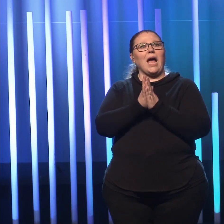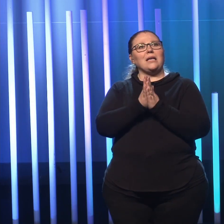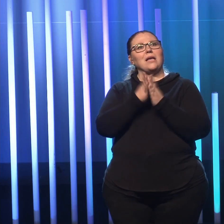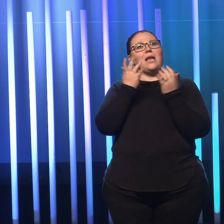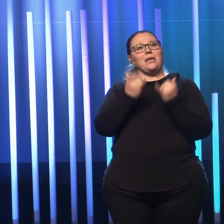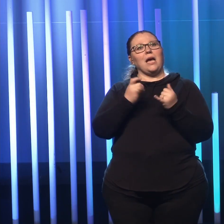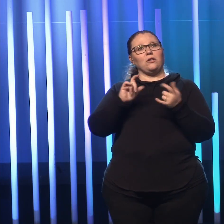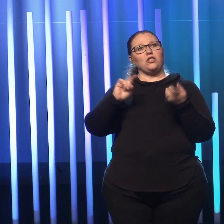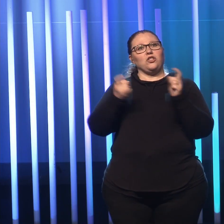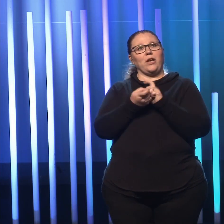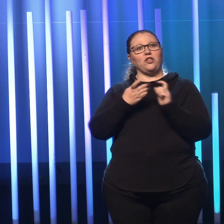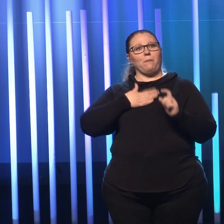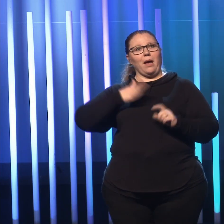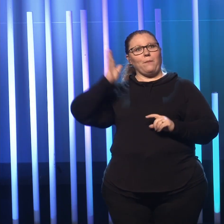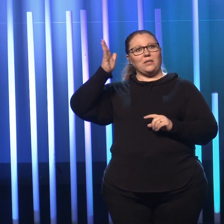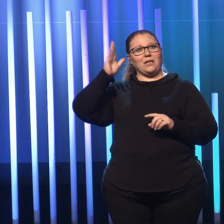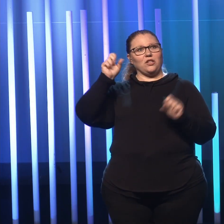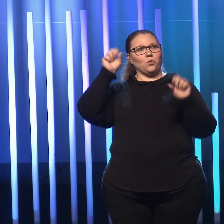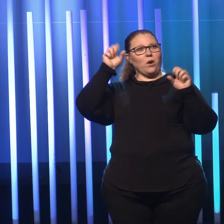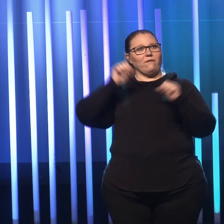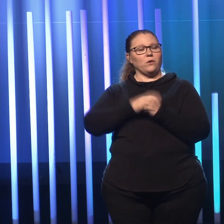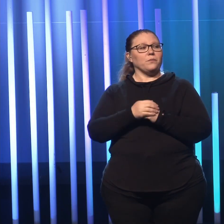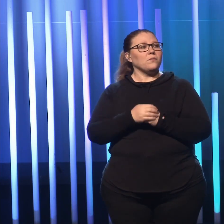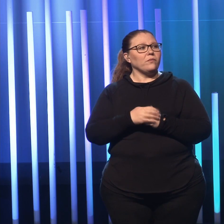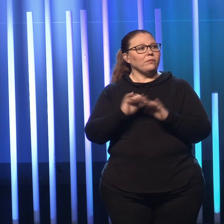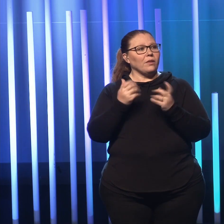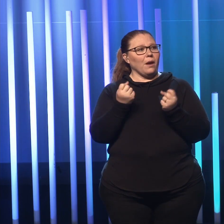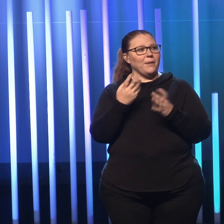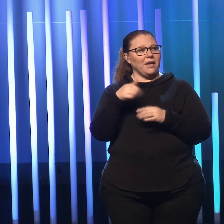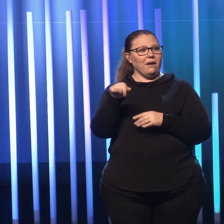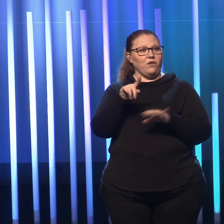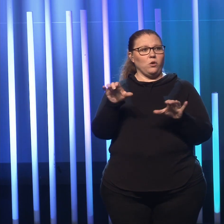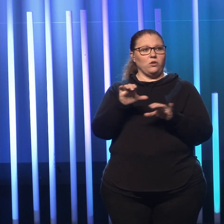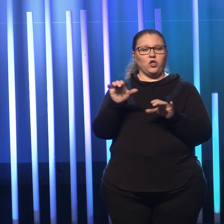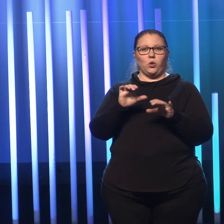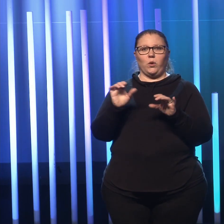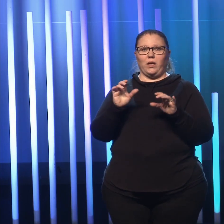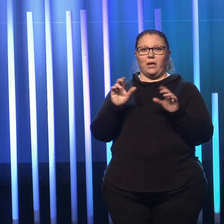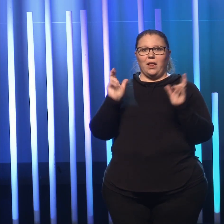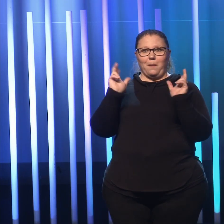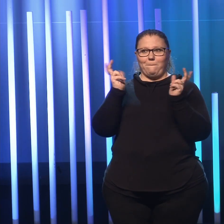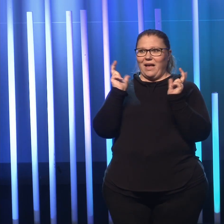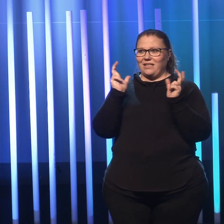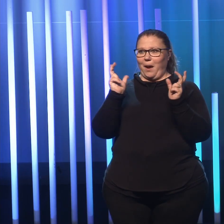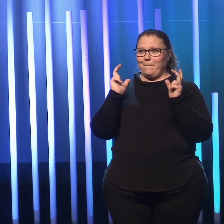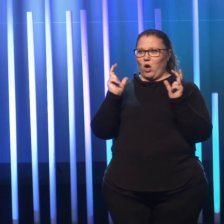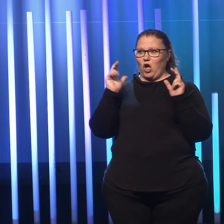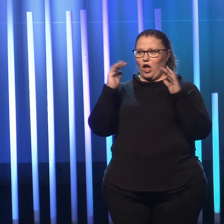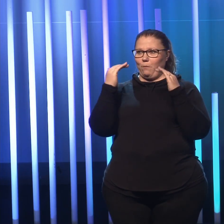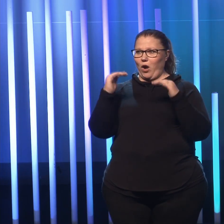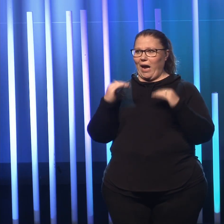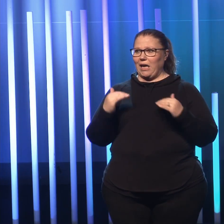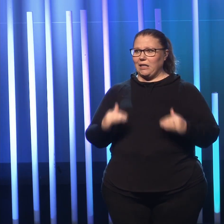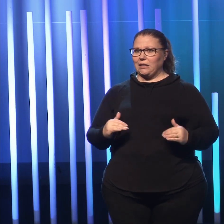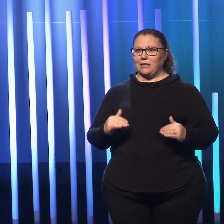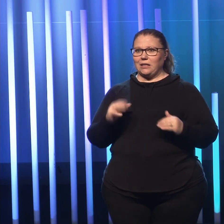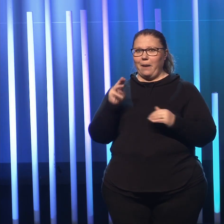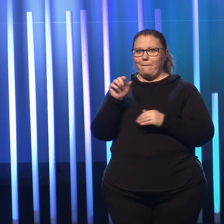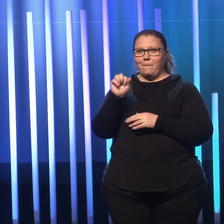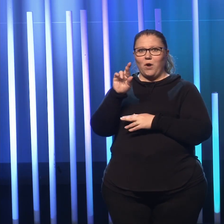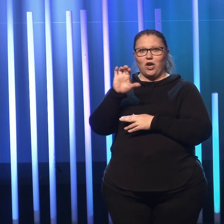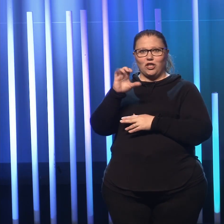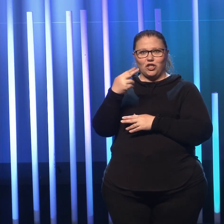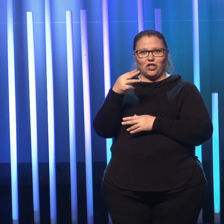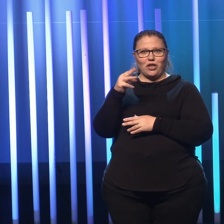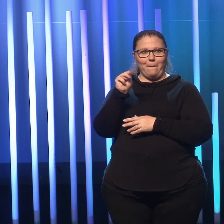to my presentation. That'd be wonderful. How many of you are doing NCAA March Madness brackets? Anybody? Anybody